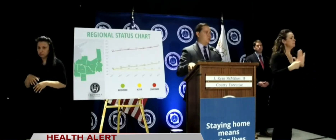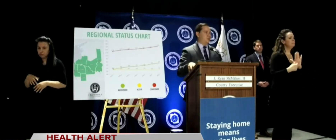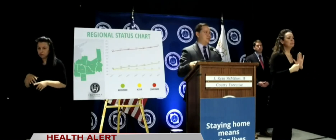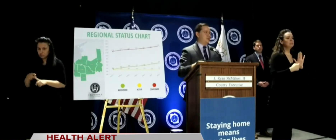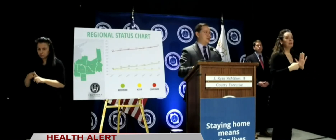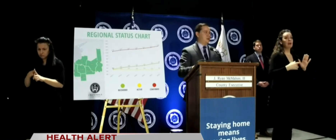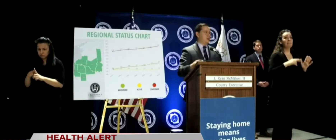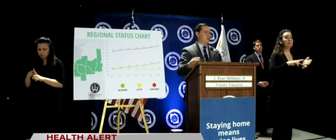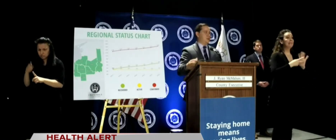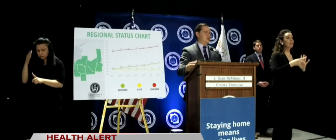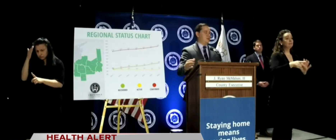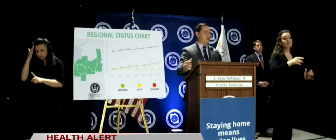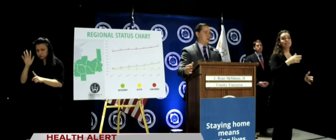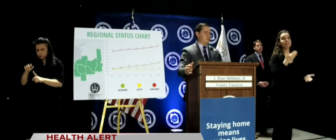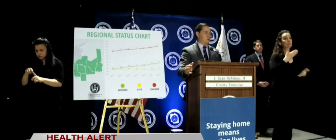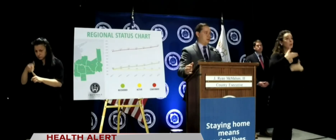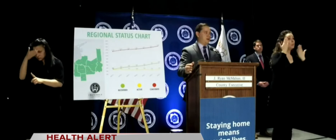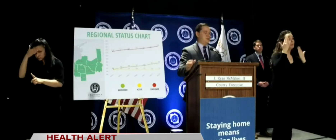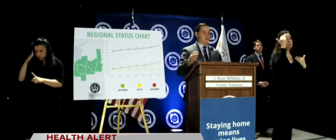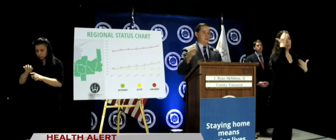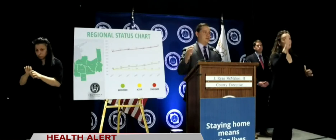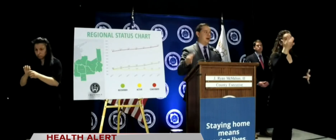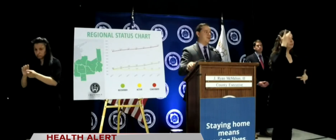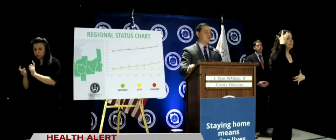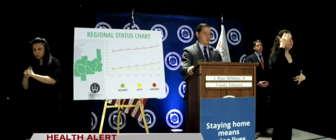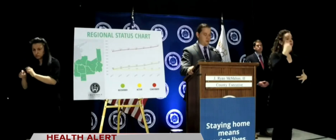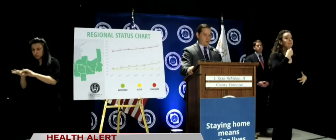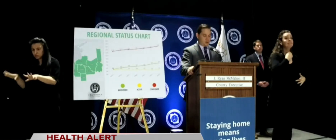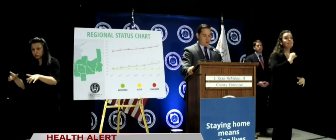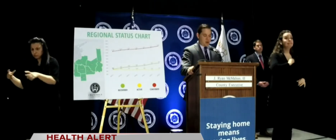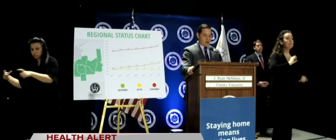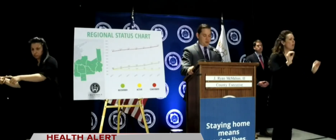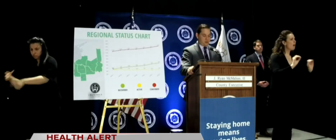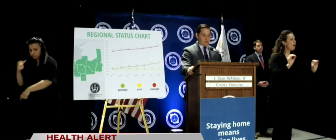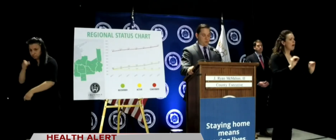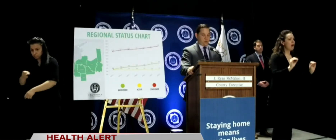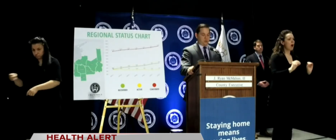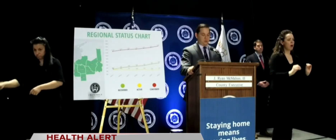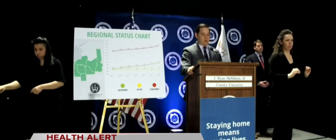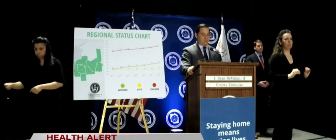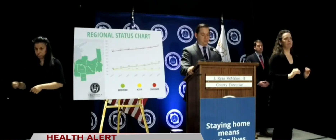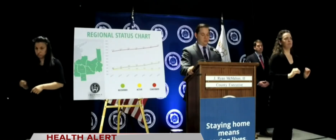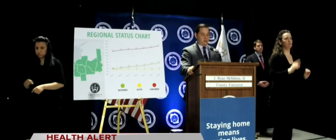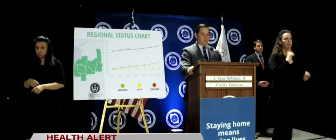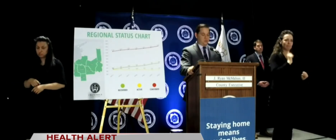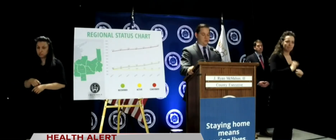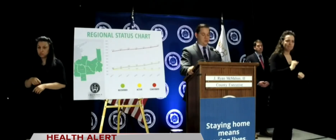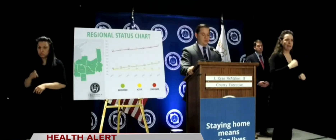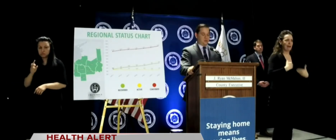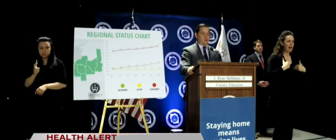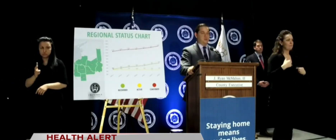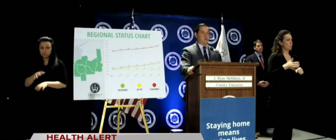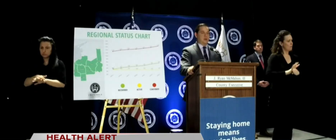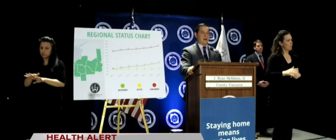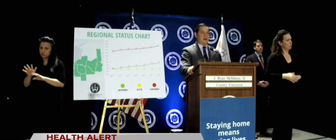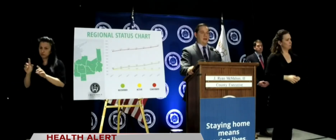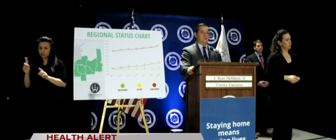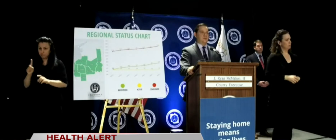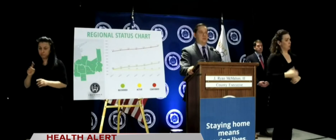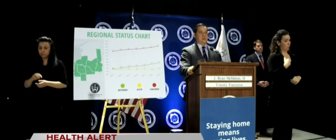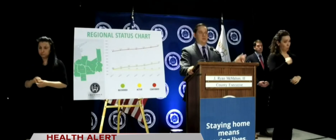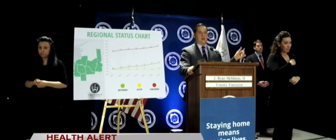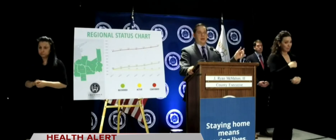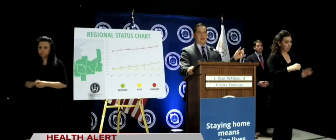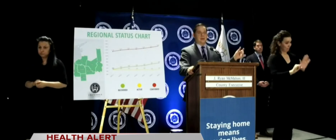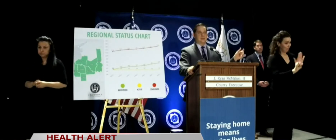identify, quarantine, save other spread, save lives. So we look at the numbers. The numbers are still 29. If you